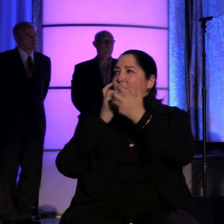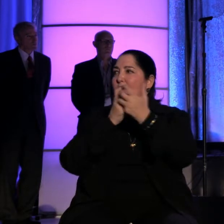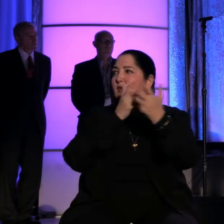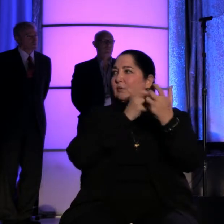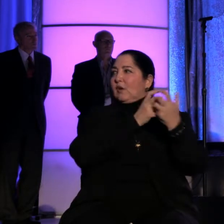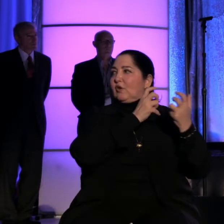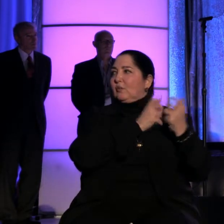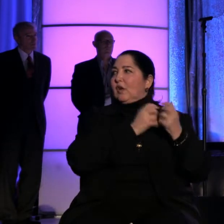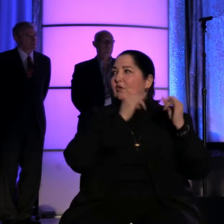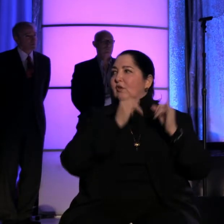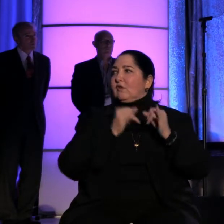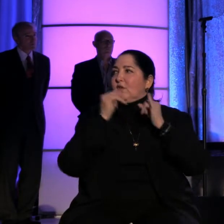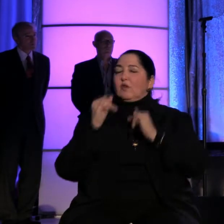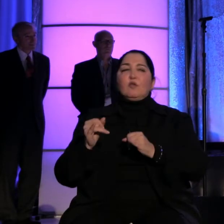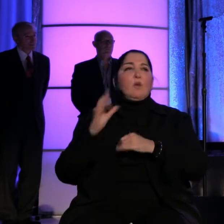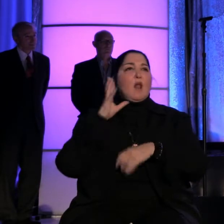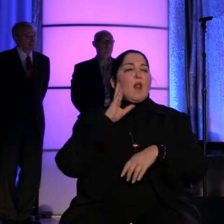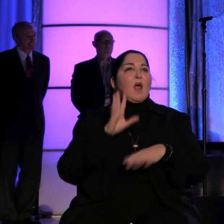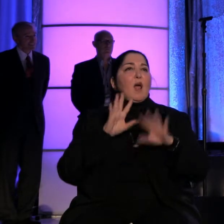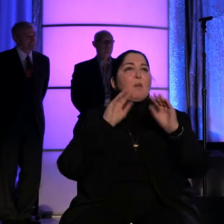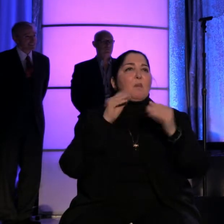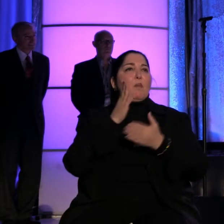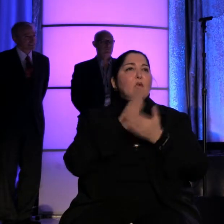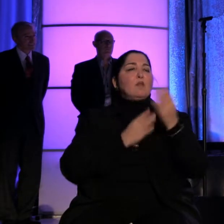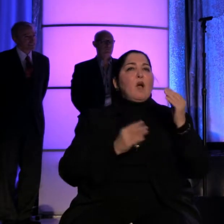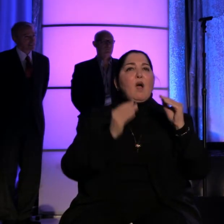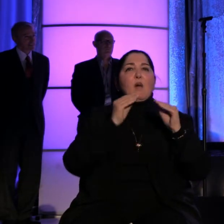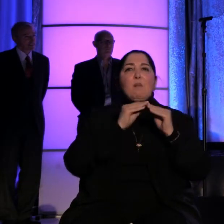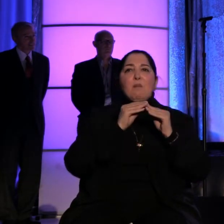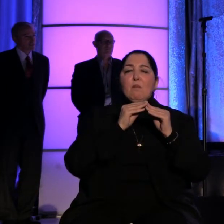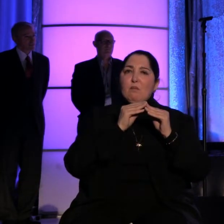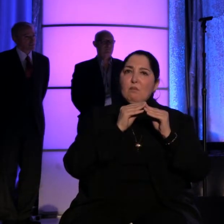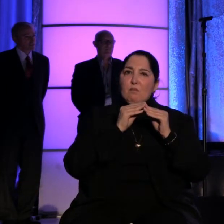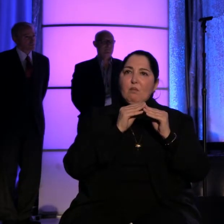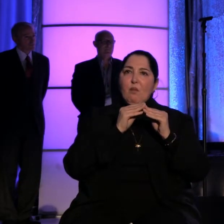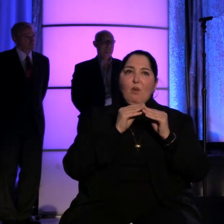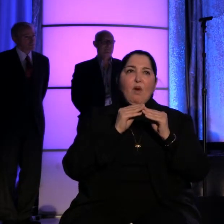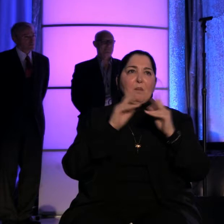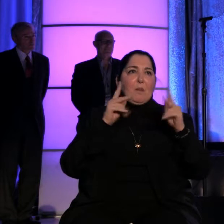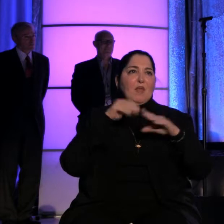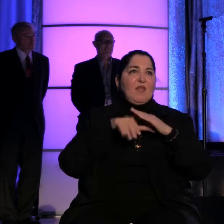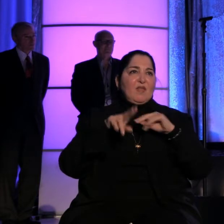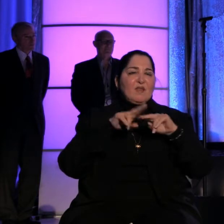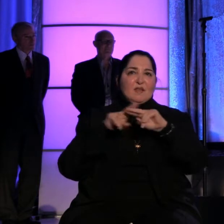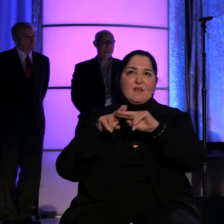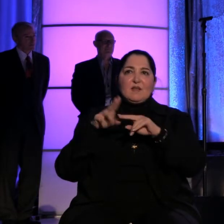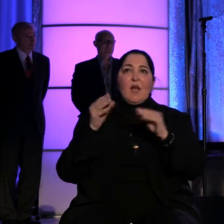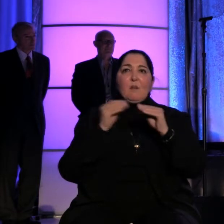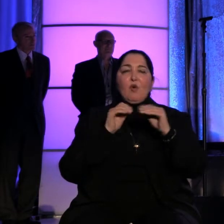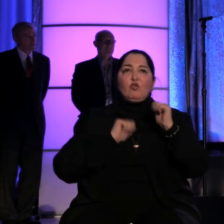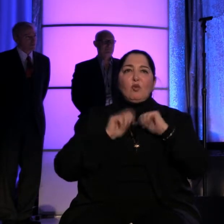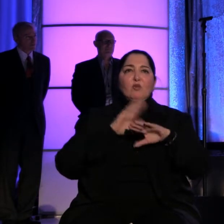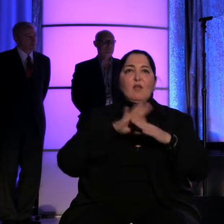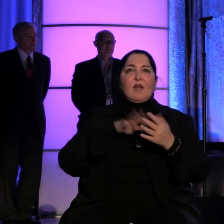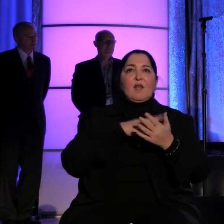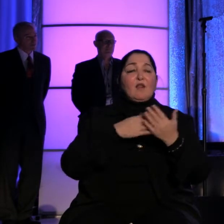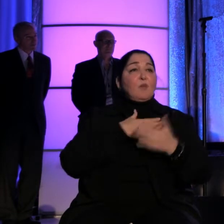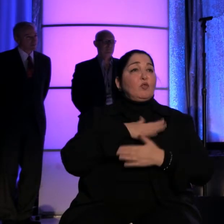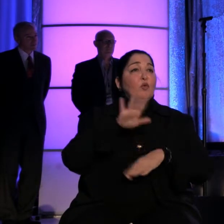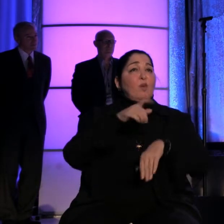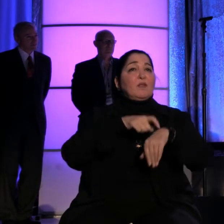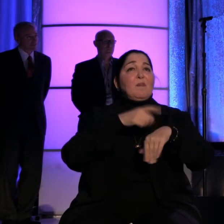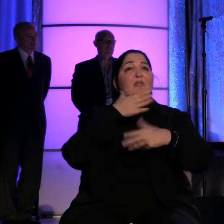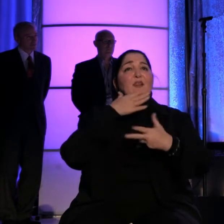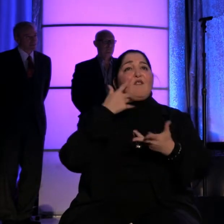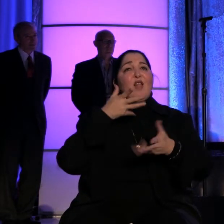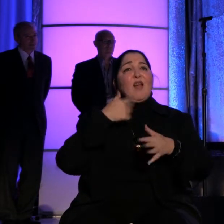know, put more butts in seats, sell more tickets, and put more shows on your calendars. And I just appreciate your guys' time, and thank